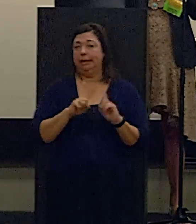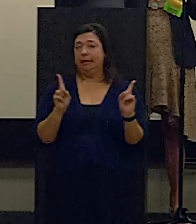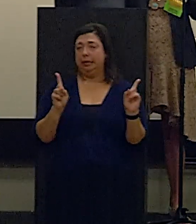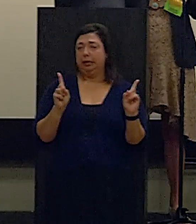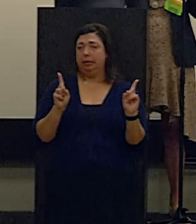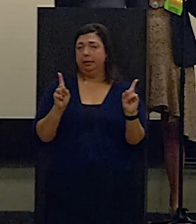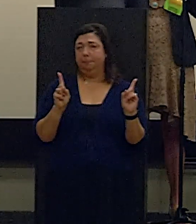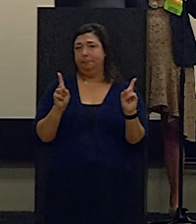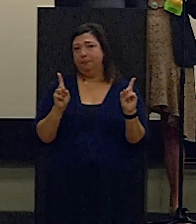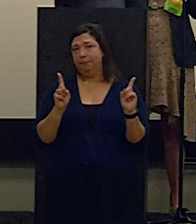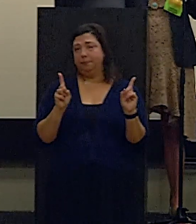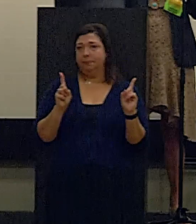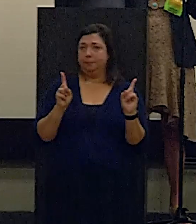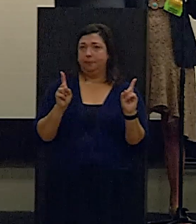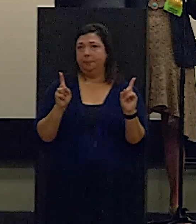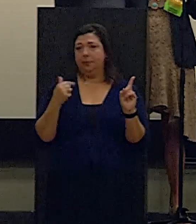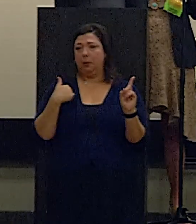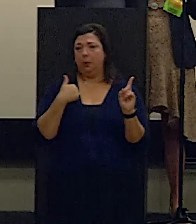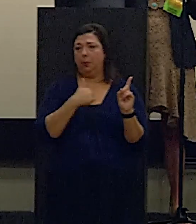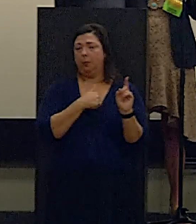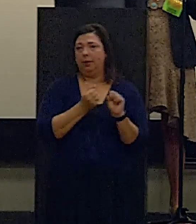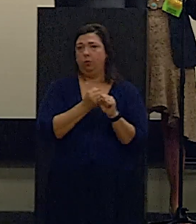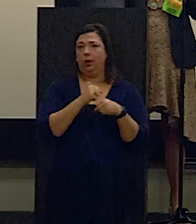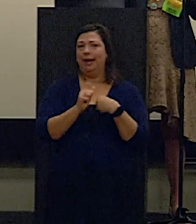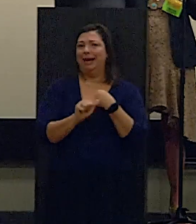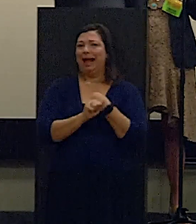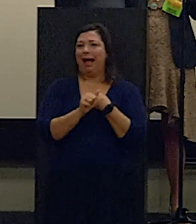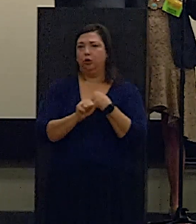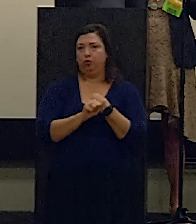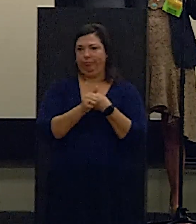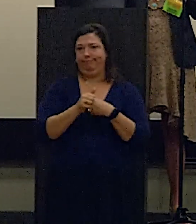yet we've created a hazard.